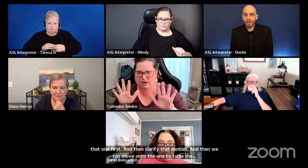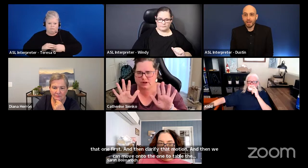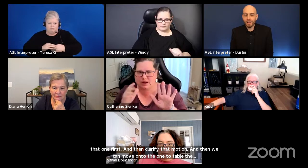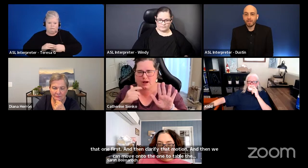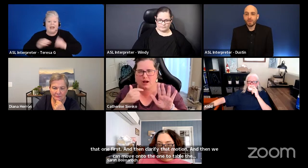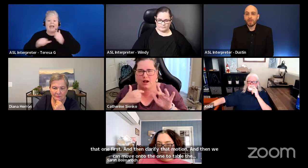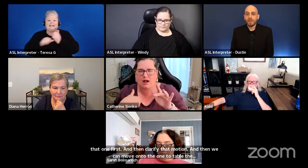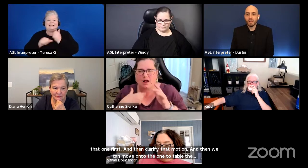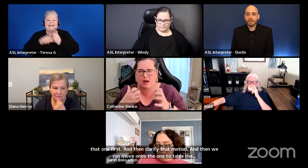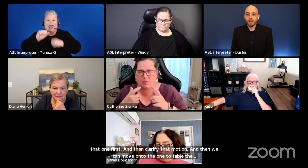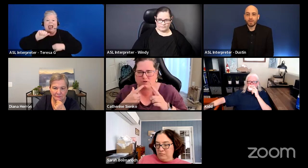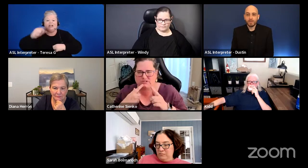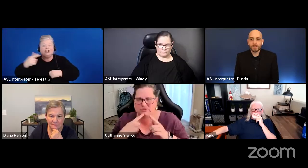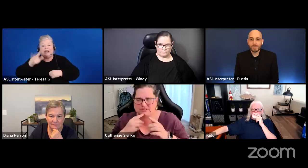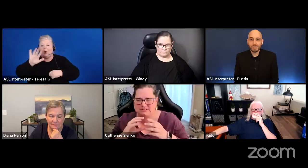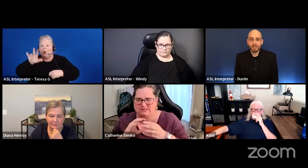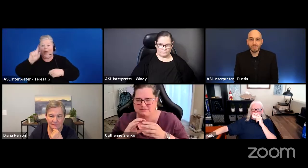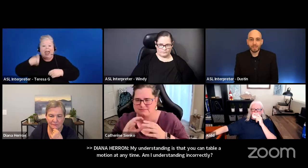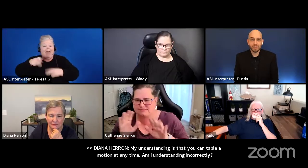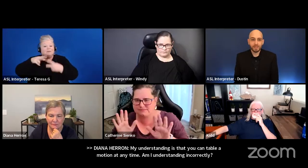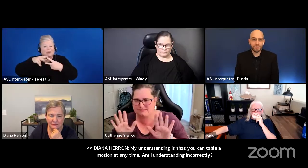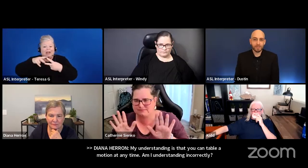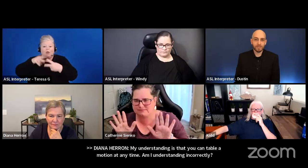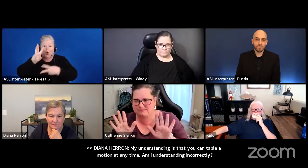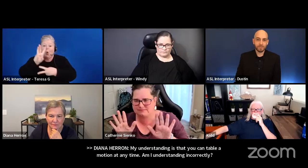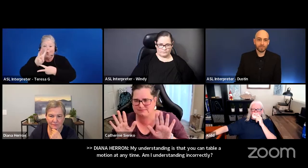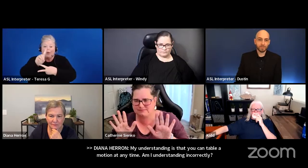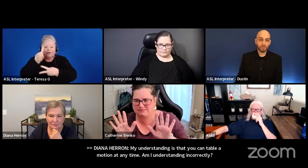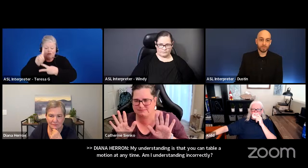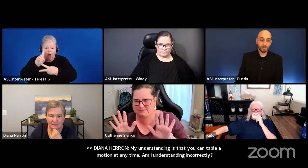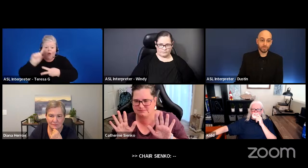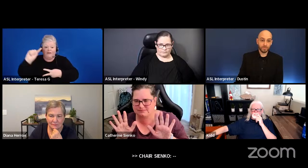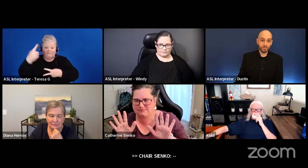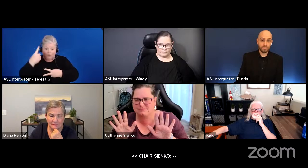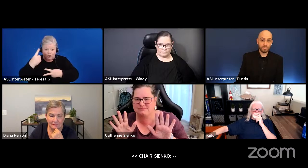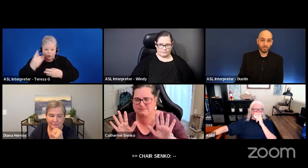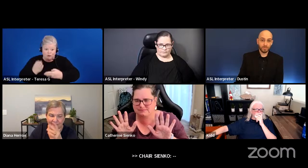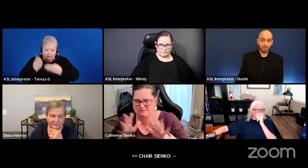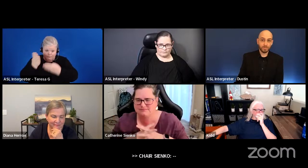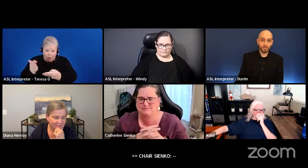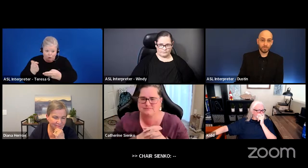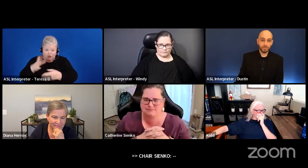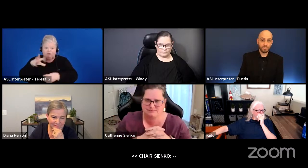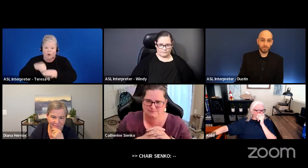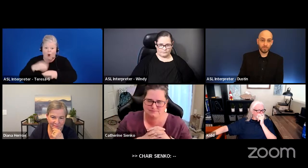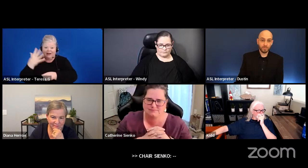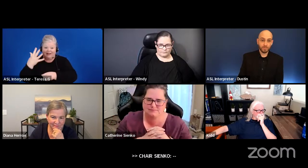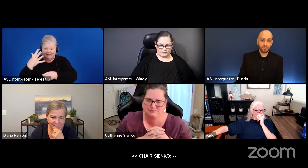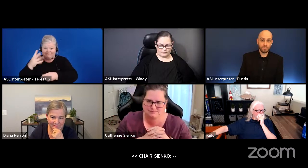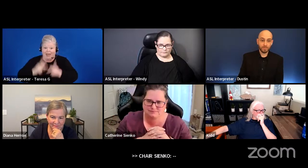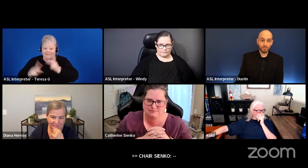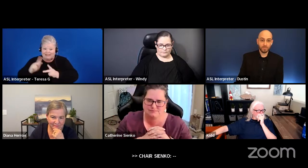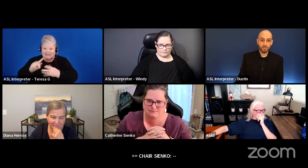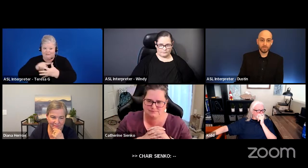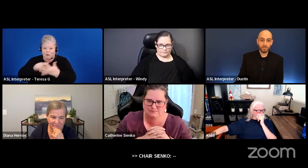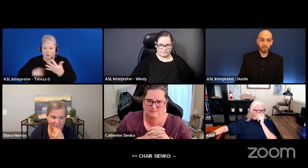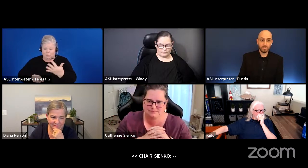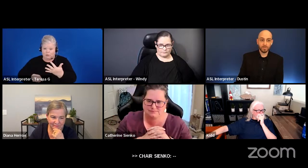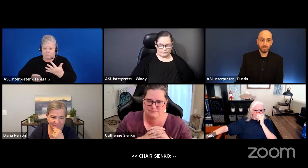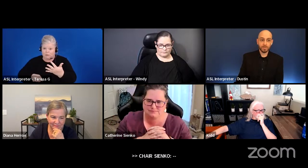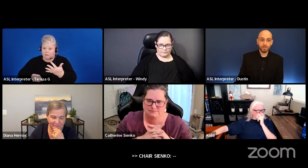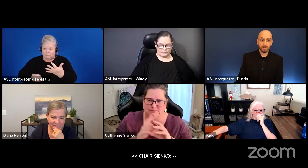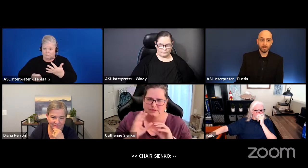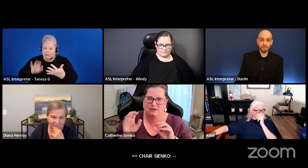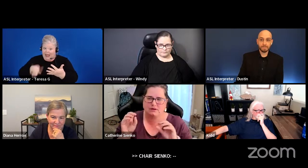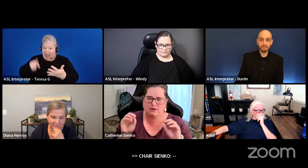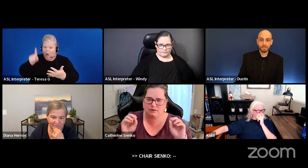we need to either withdraw that first motion regarding the 5 individuals, which I don't believe has been,